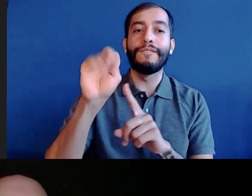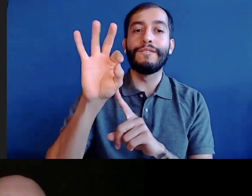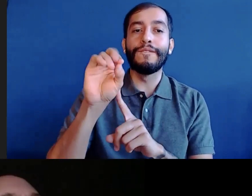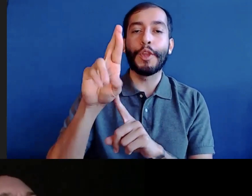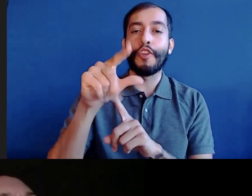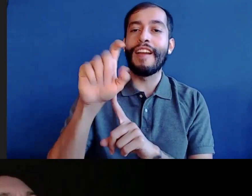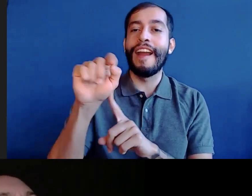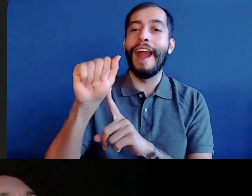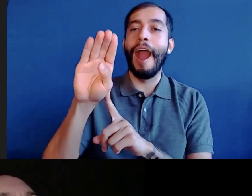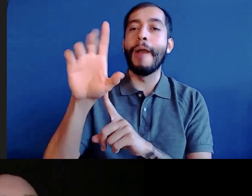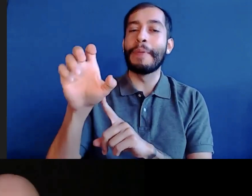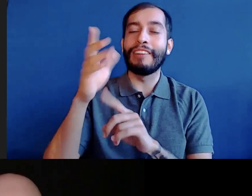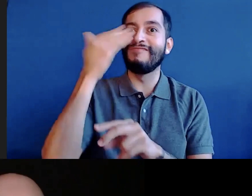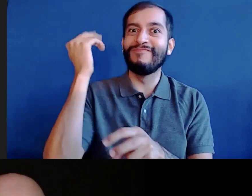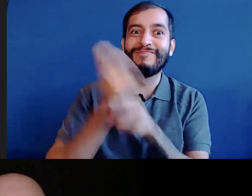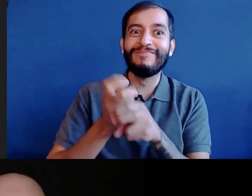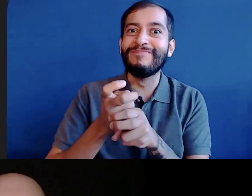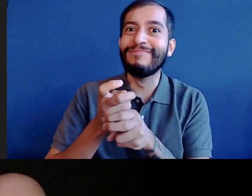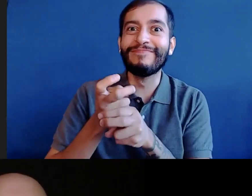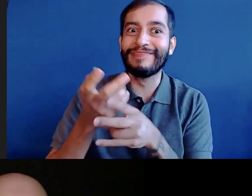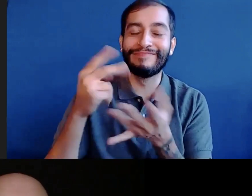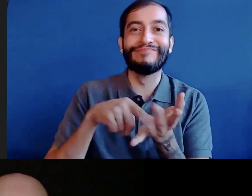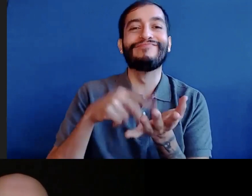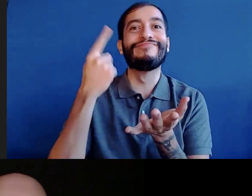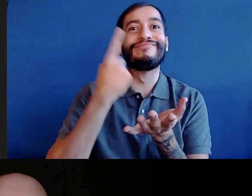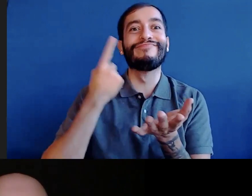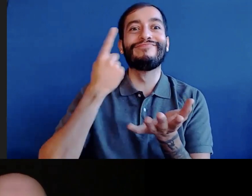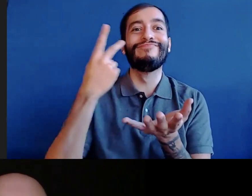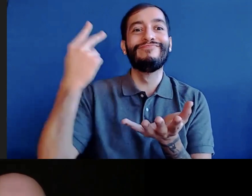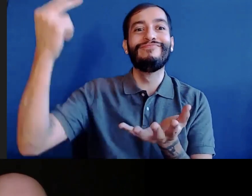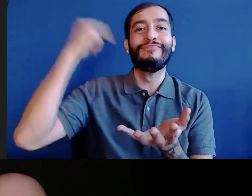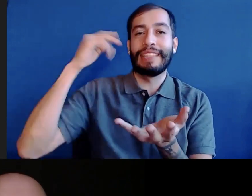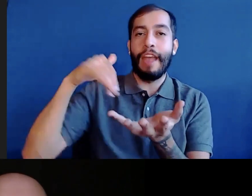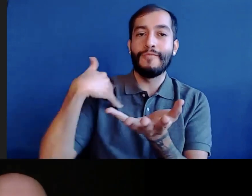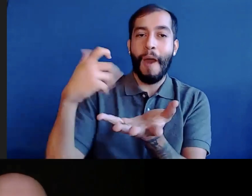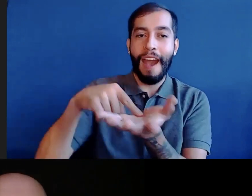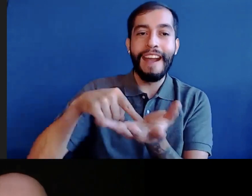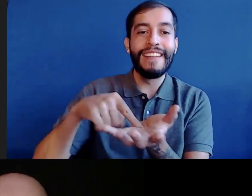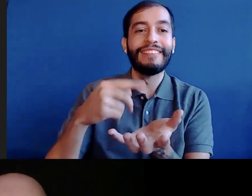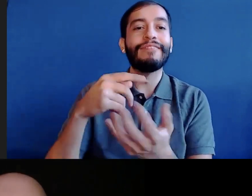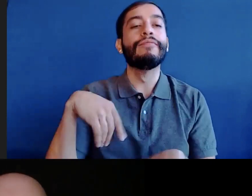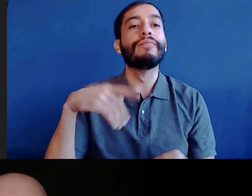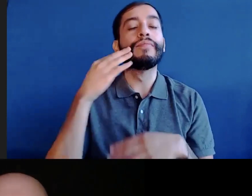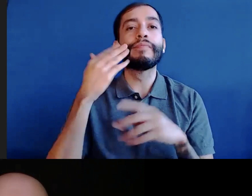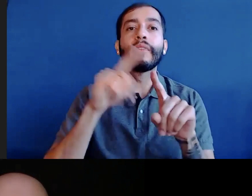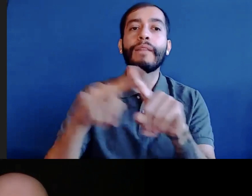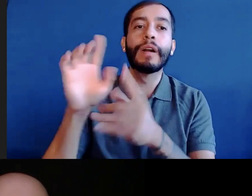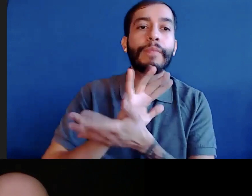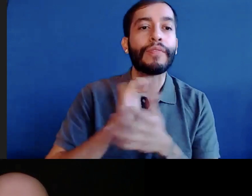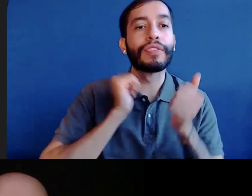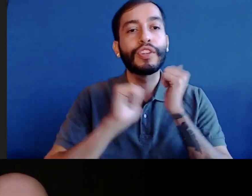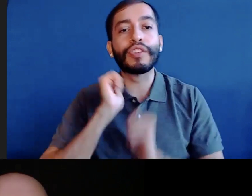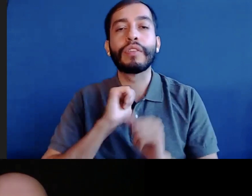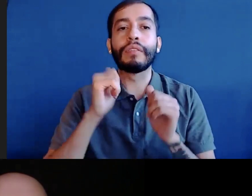about a profoundly disabled man taken to a prostitute to get laid, etc. But I'd never seen it from a woman's perspective before, and I